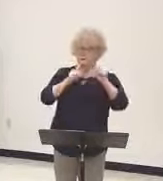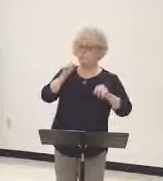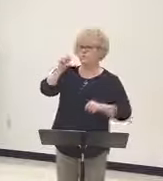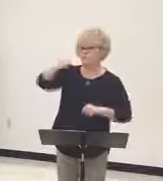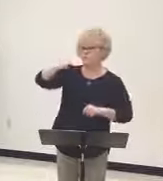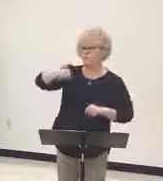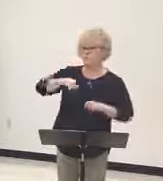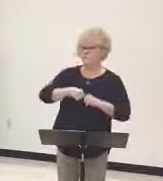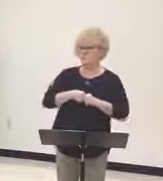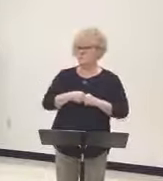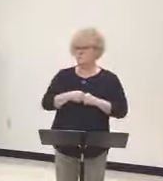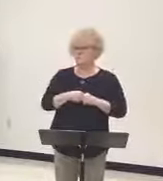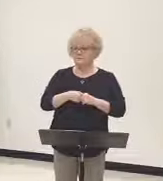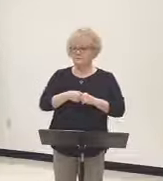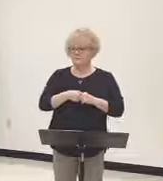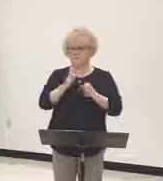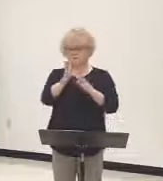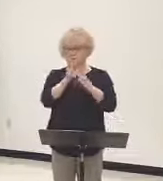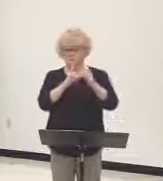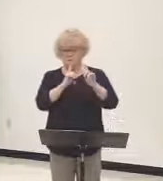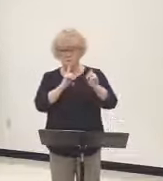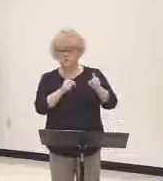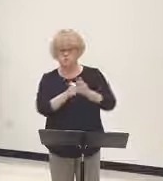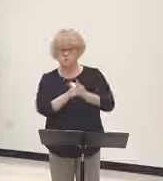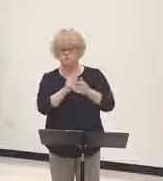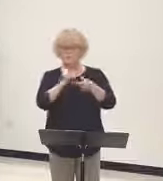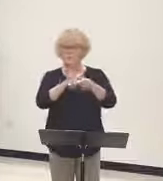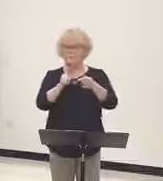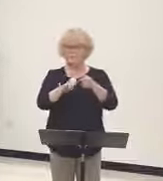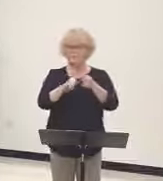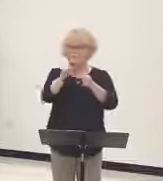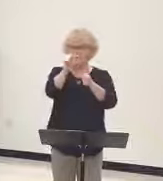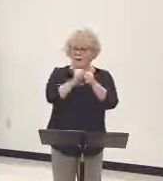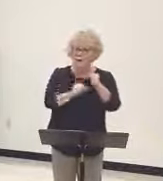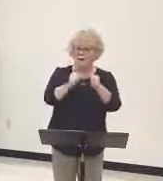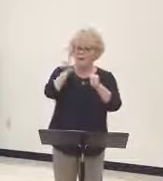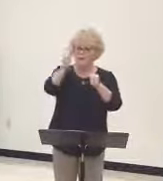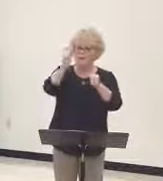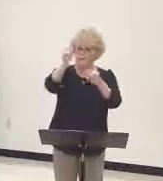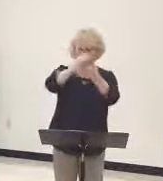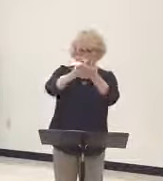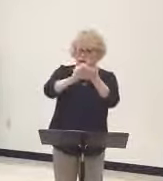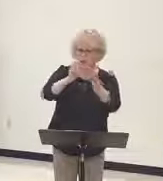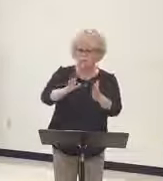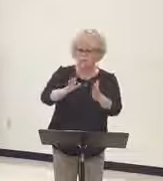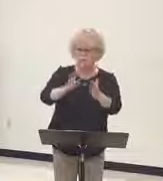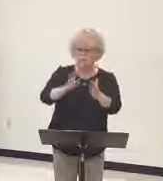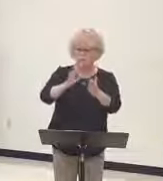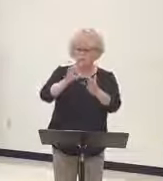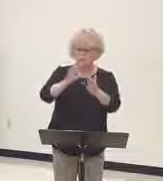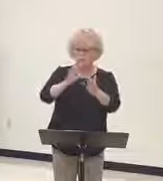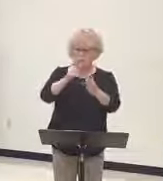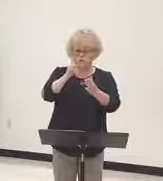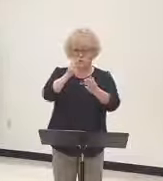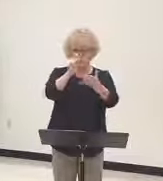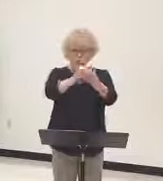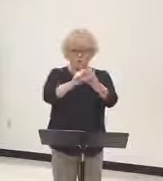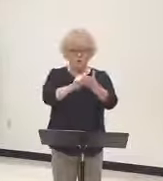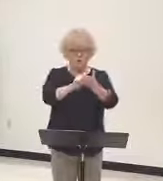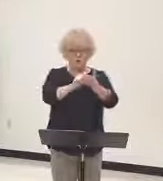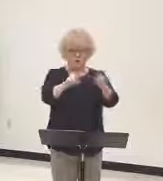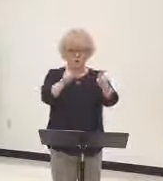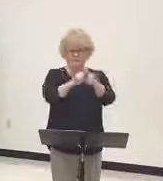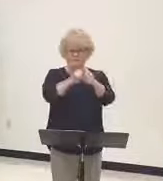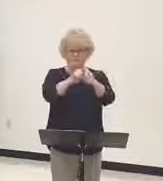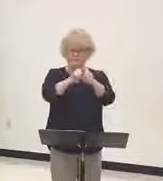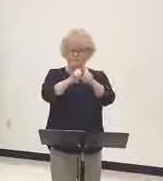"Yes." And he replied, "Then every scribe who has been instructed in the kingdom of heaven is like